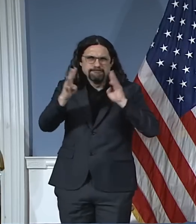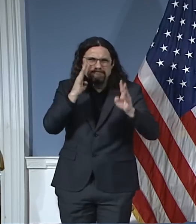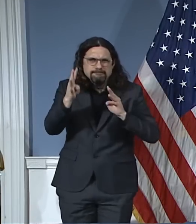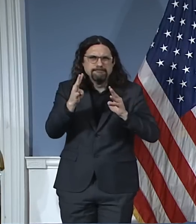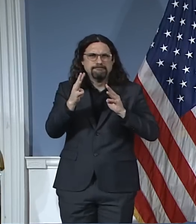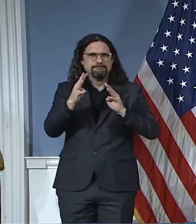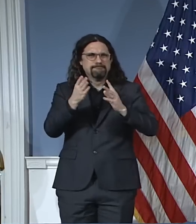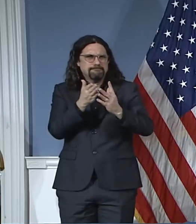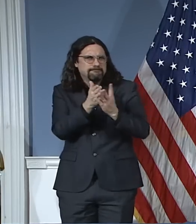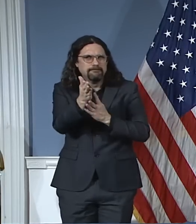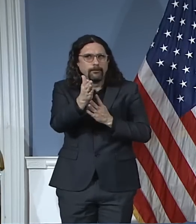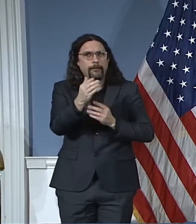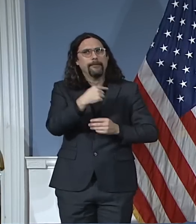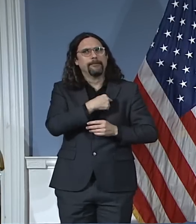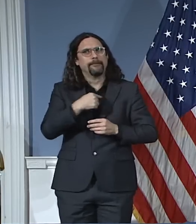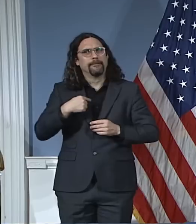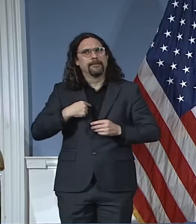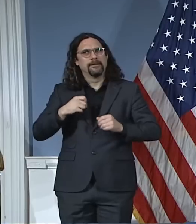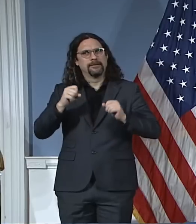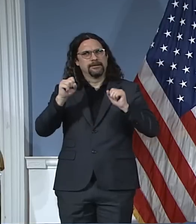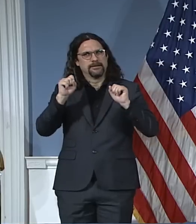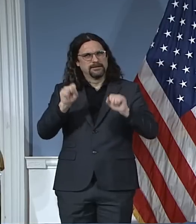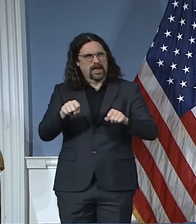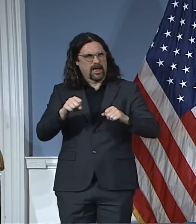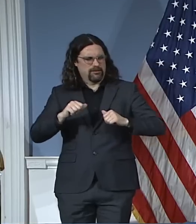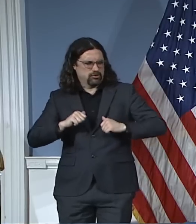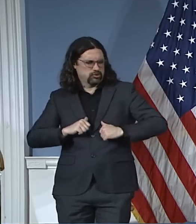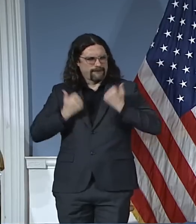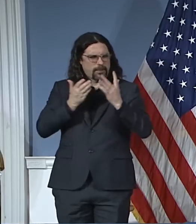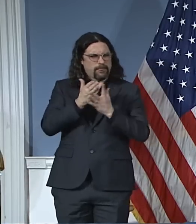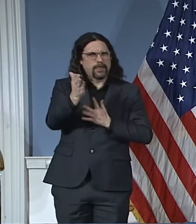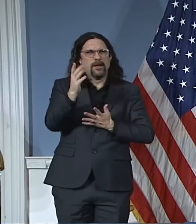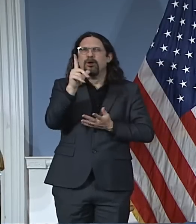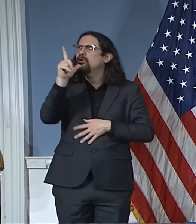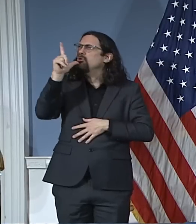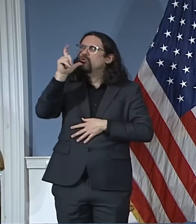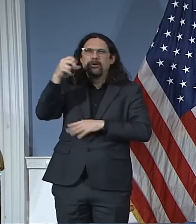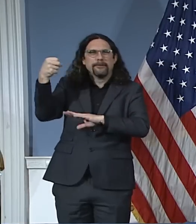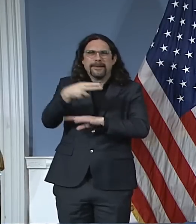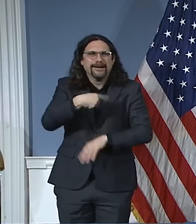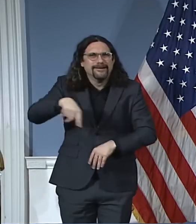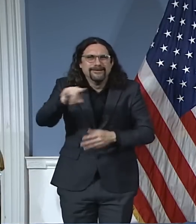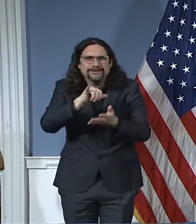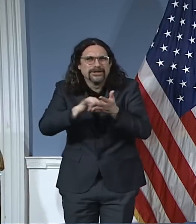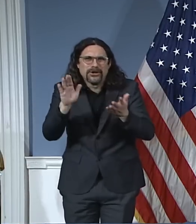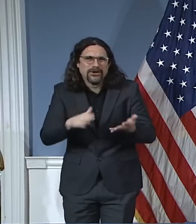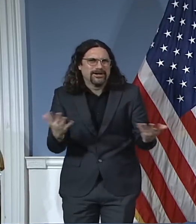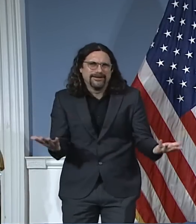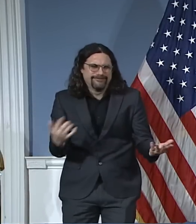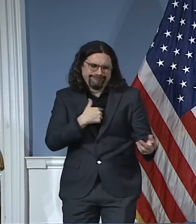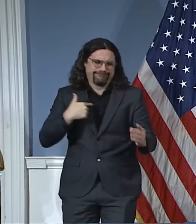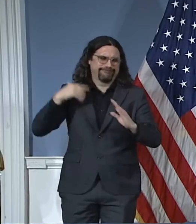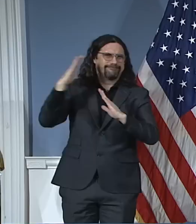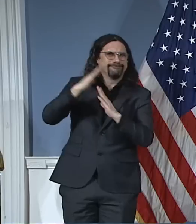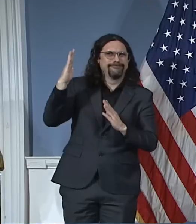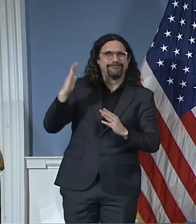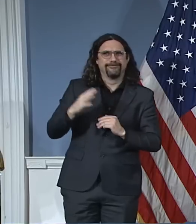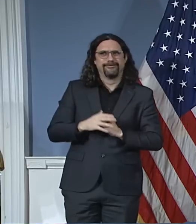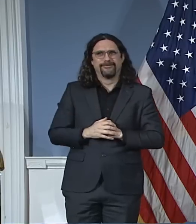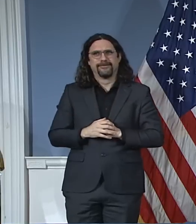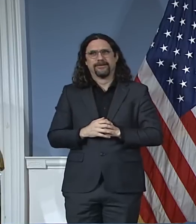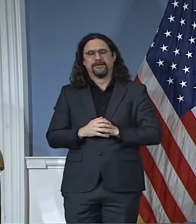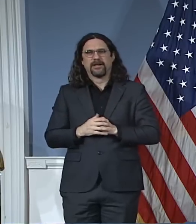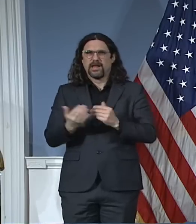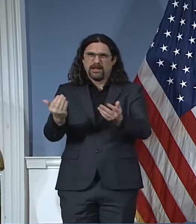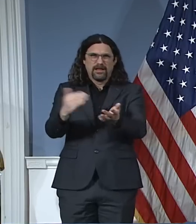New Yorkers. We're going to find a way to do things we've never done before. And I've likened this situation to war many times because